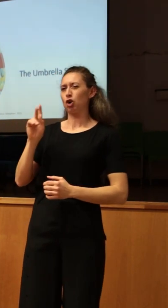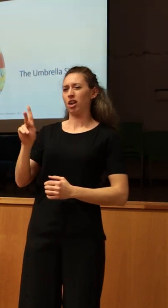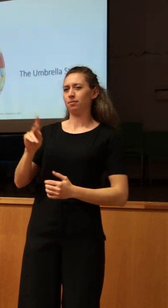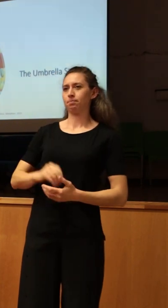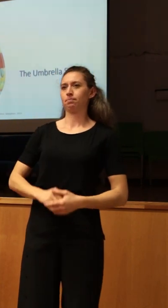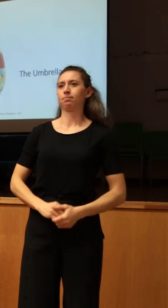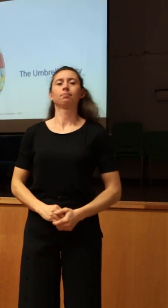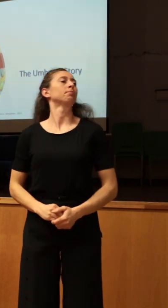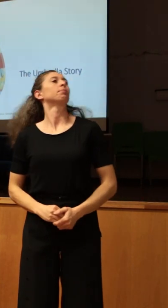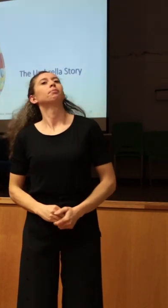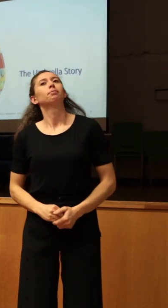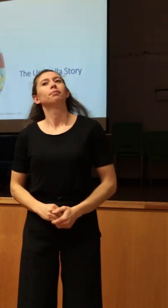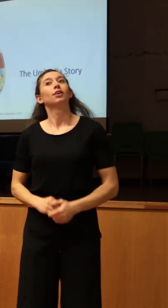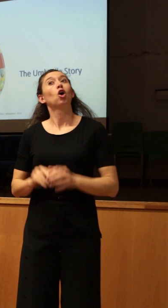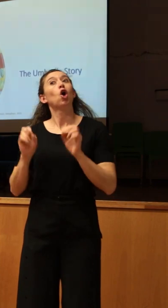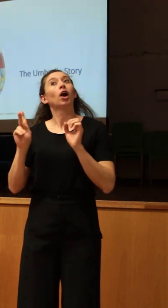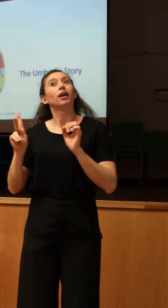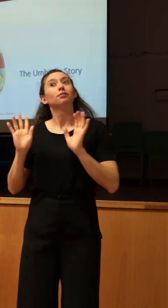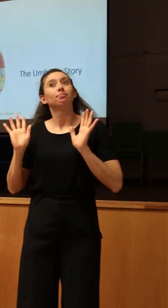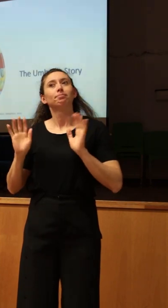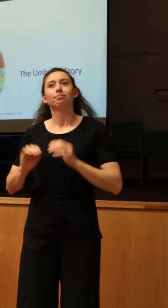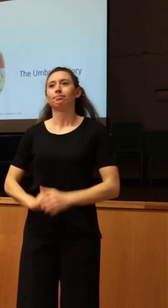Okay. Yeah, it's okay. It's okay.